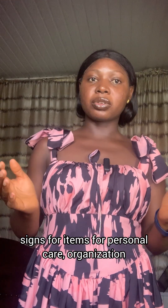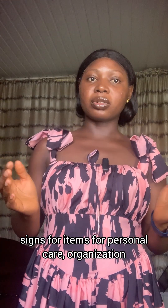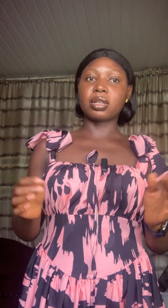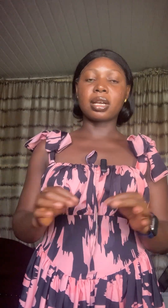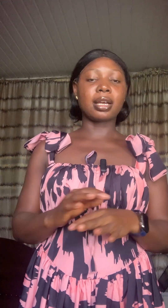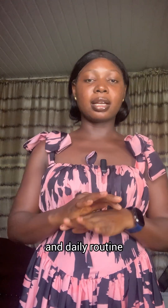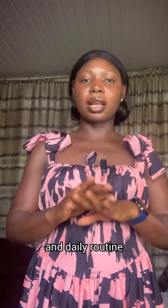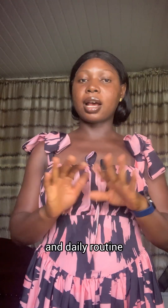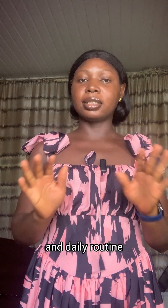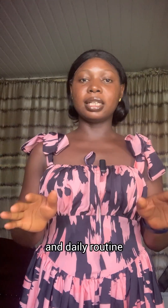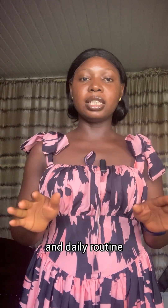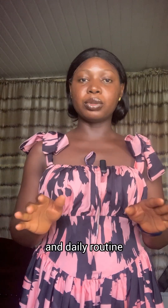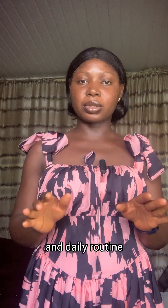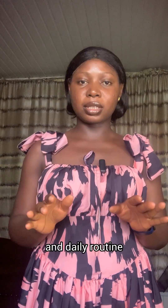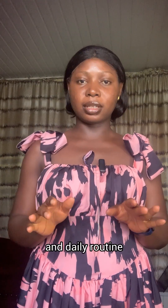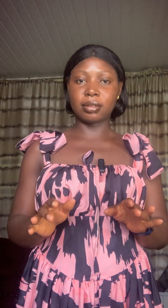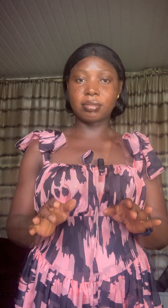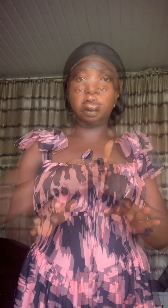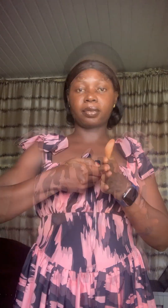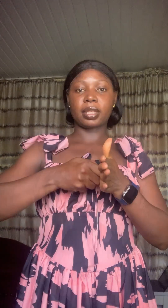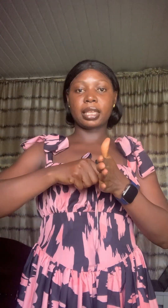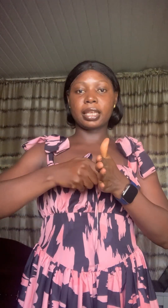organization, and our daily routine. Key.